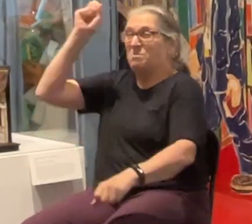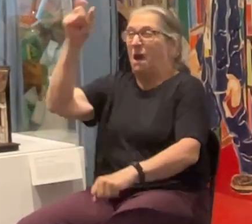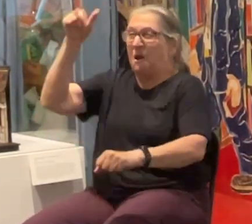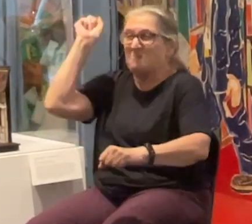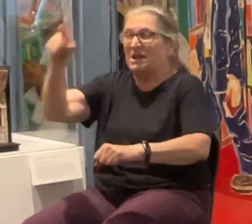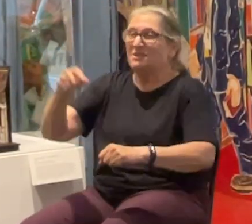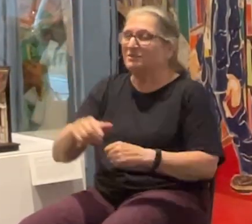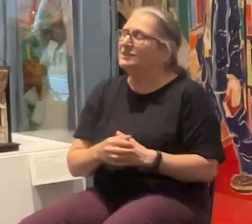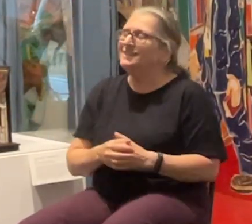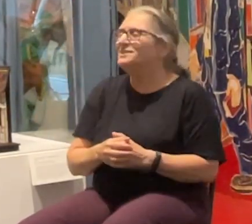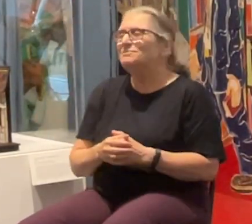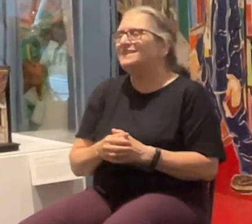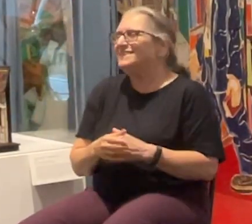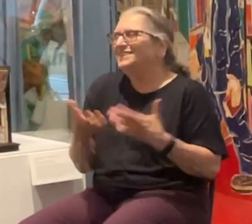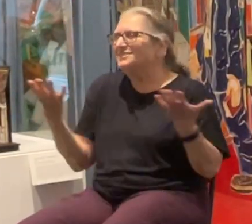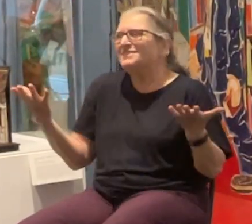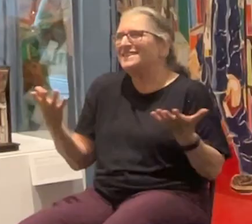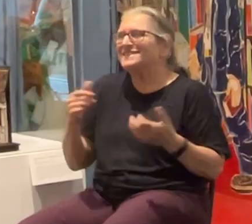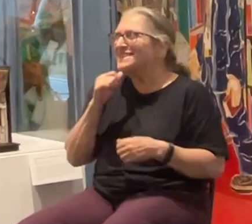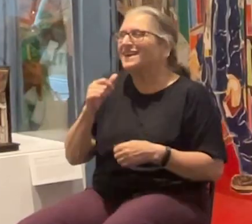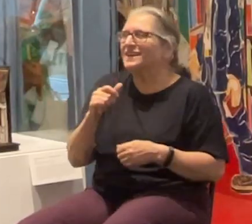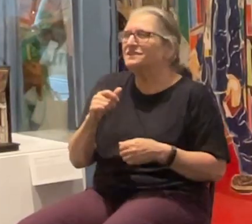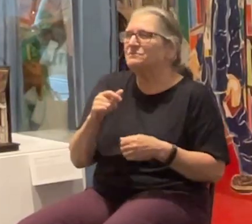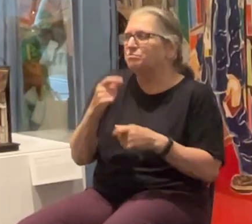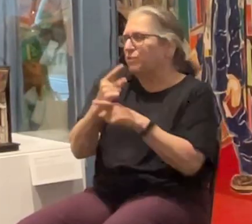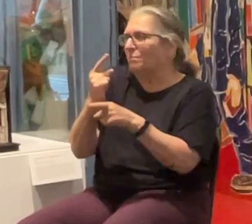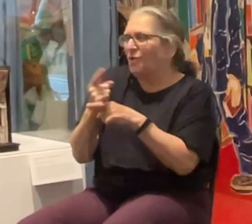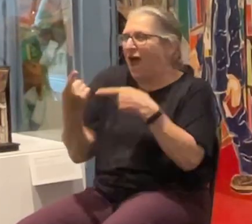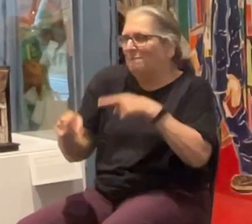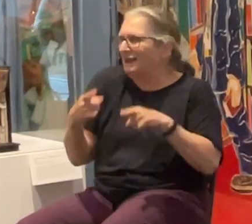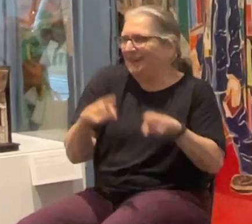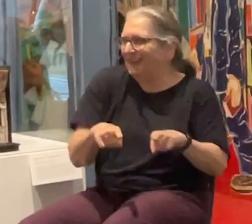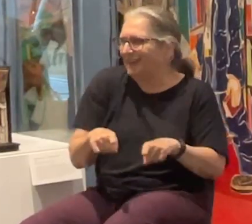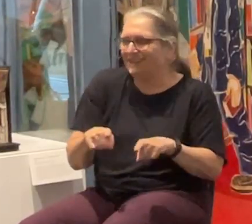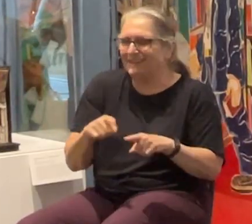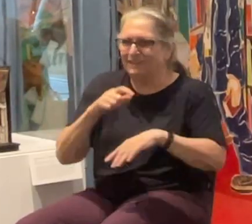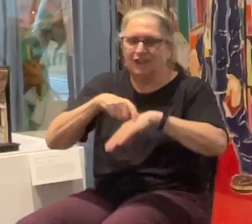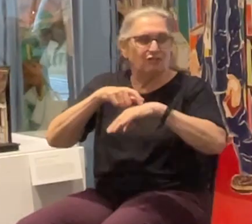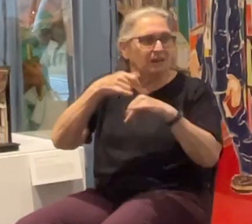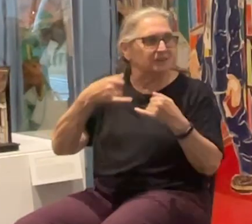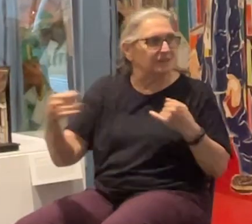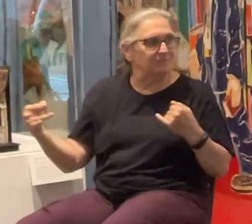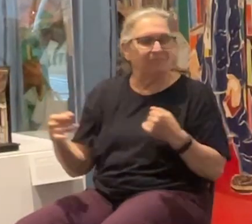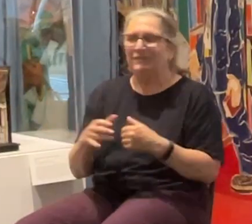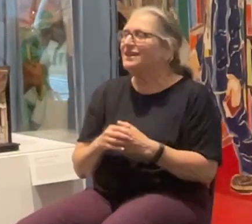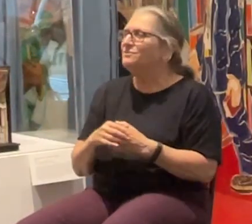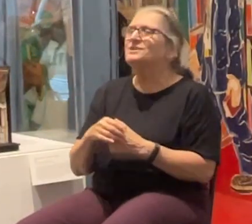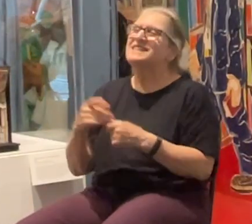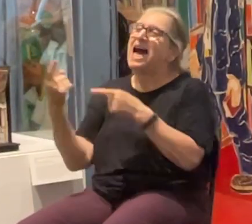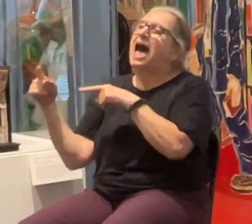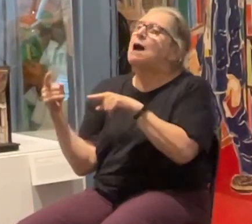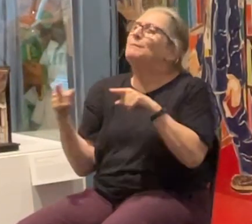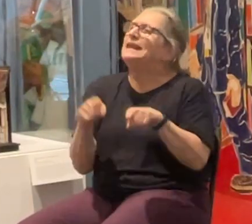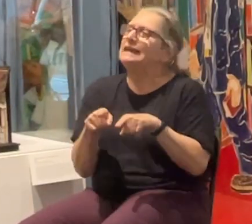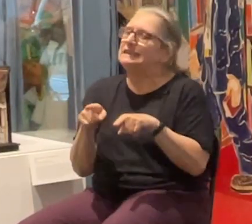happenings chronology, let's say, yeah. Right, okay. Happenings revival. Yeah.